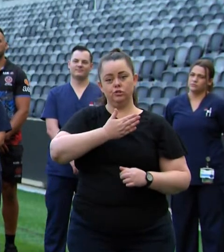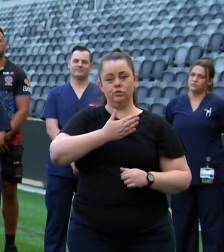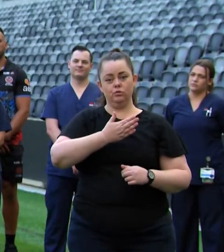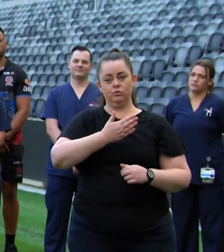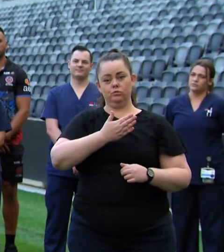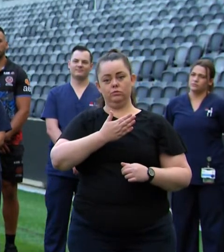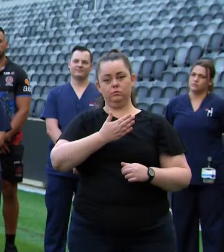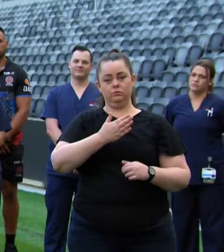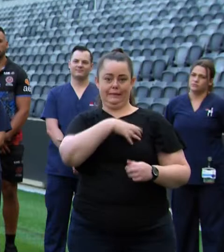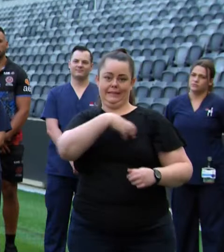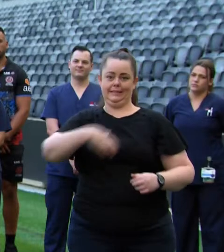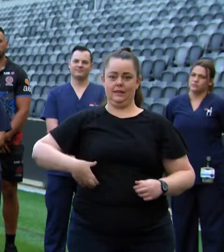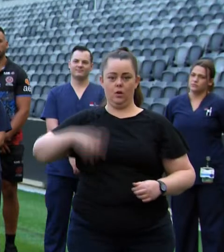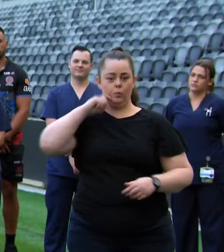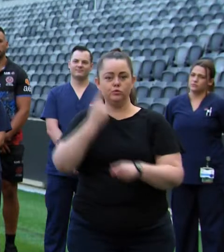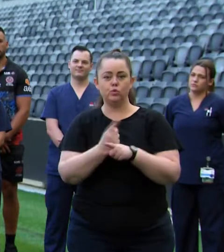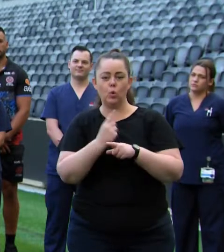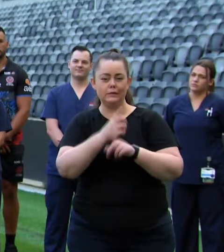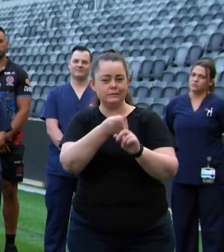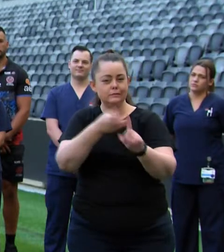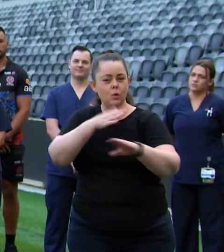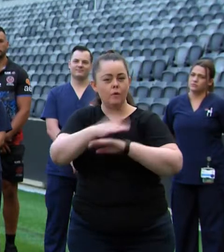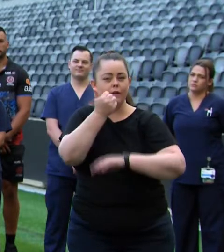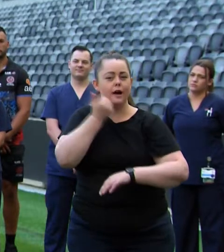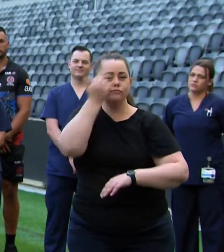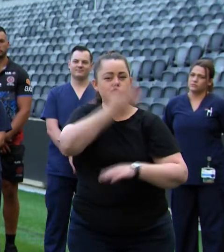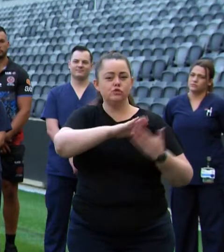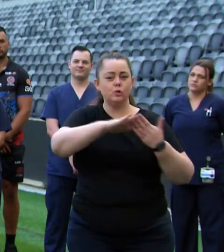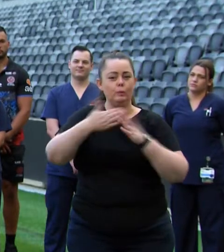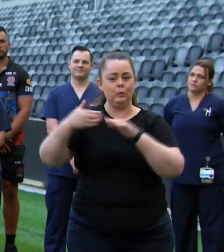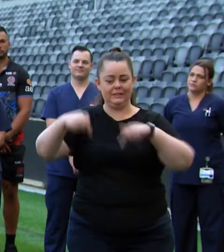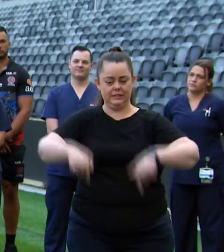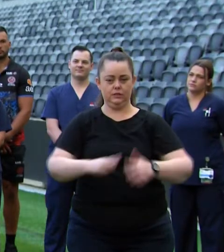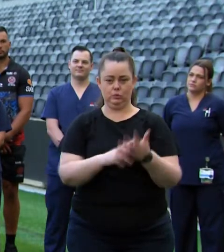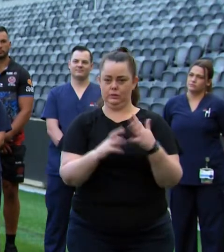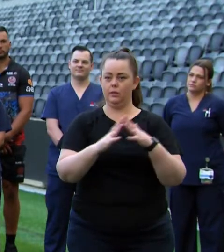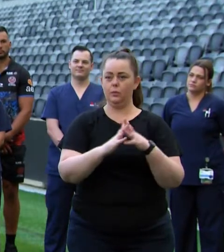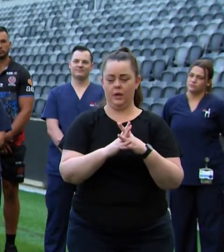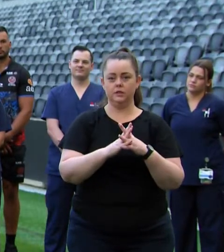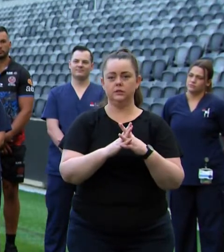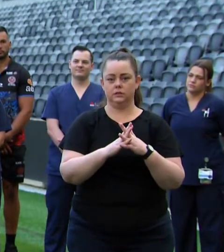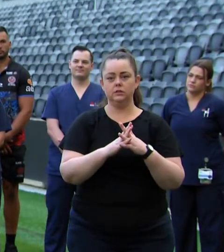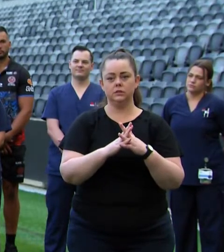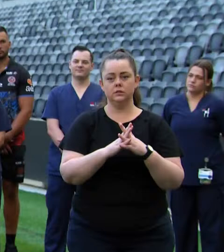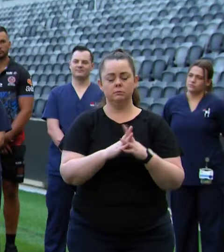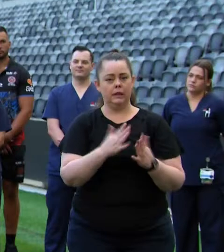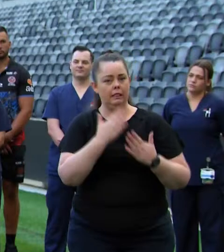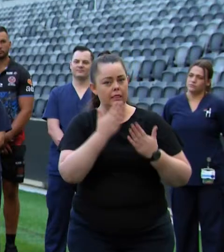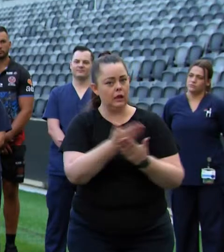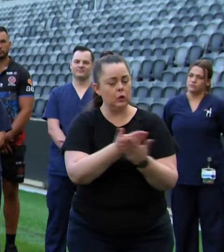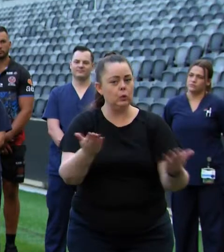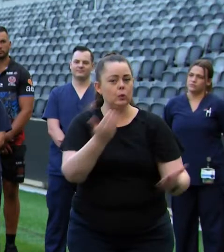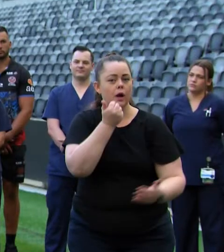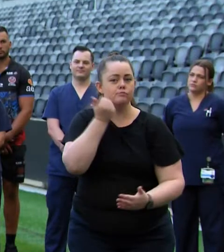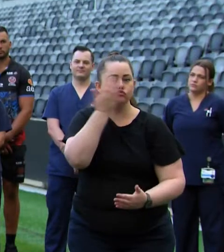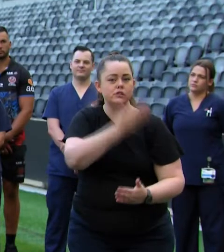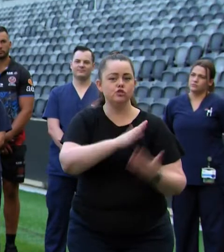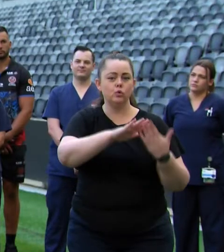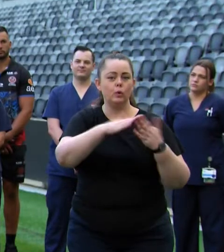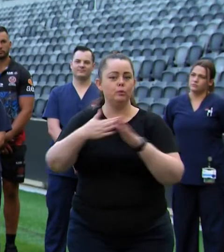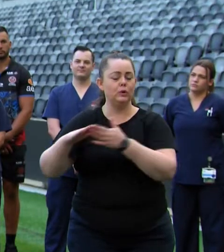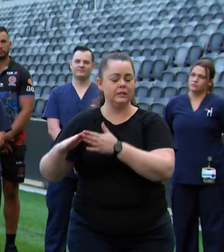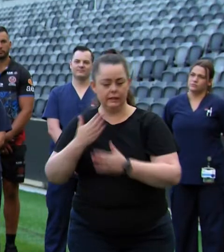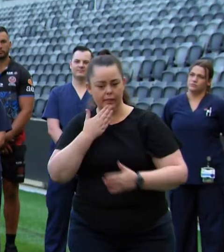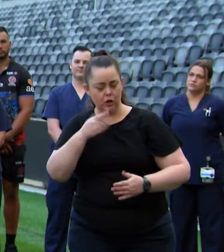Aboriginal residents in New South Wales. But I would like to just say thank you to so many of the Aboriginal community for going out and